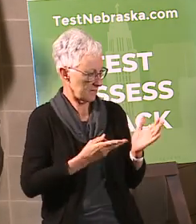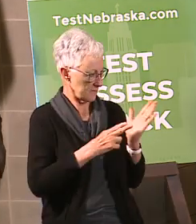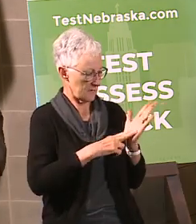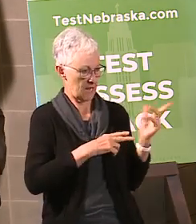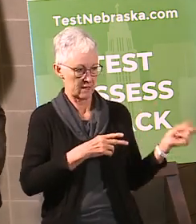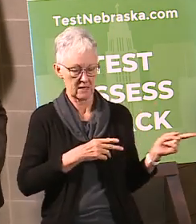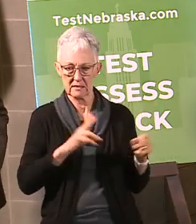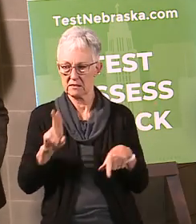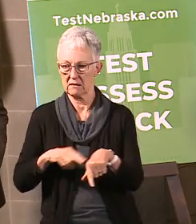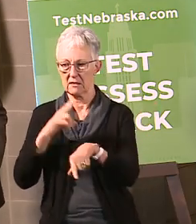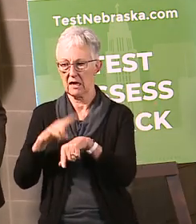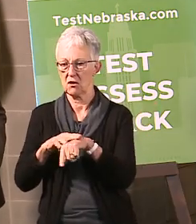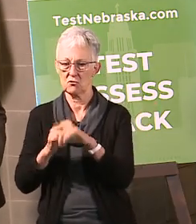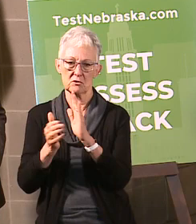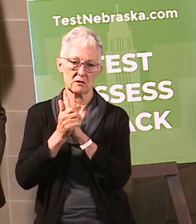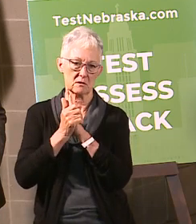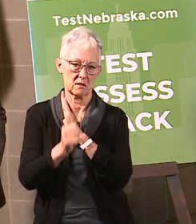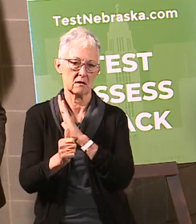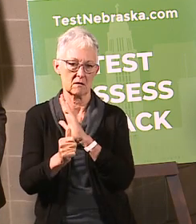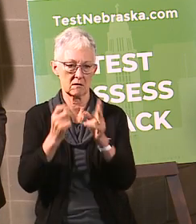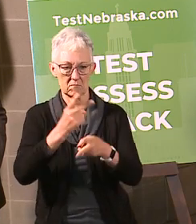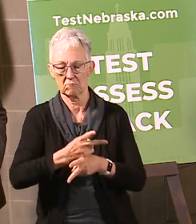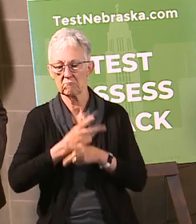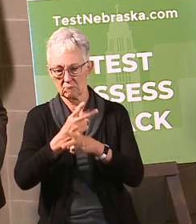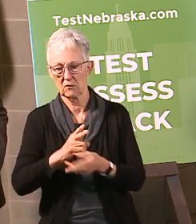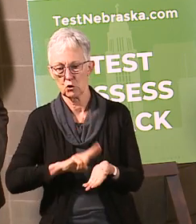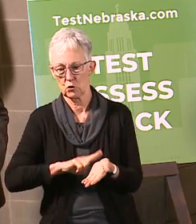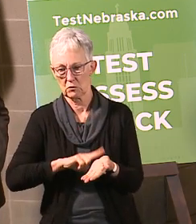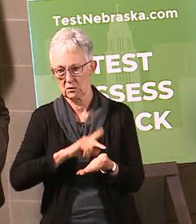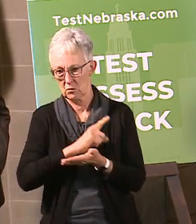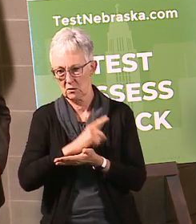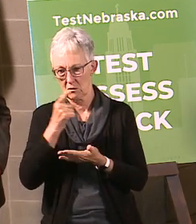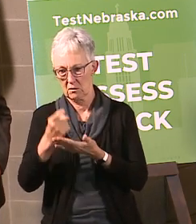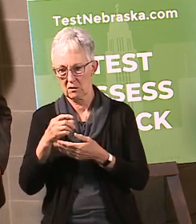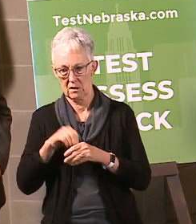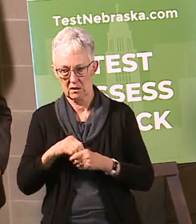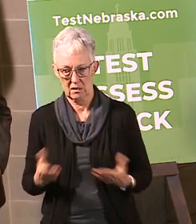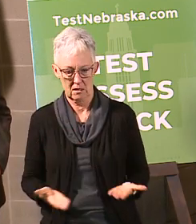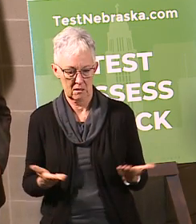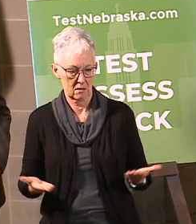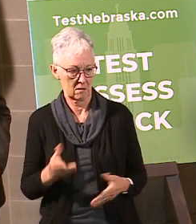National Skilled Care Nursing Week in Nebraska.